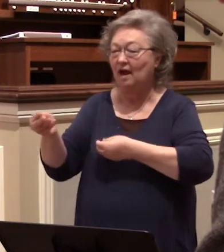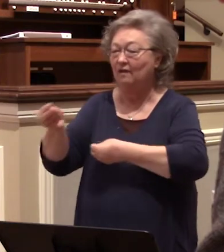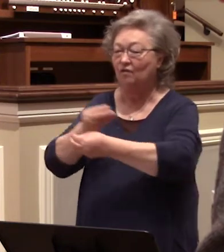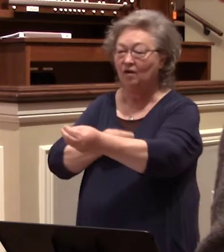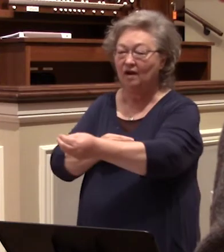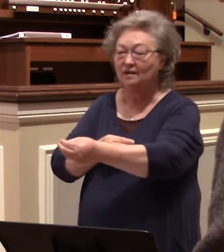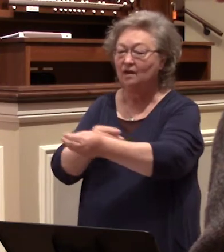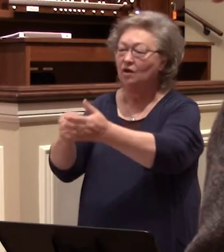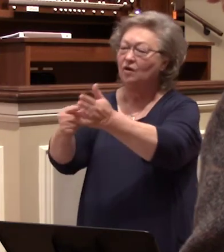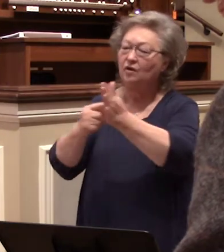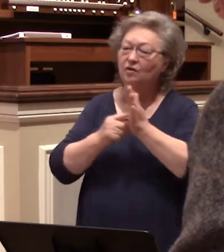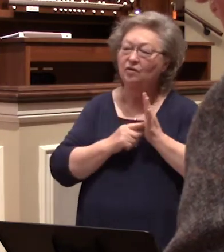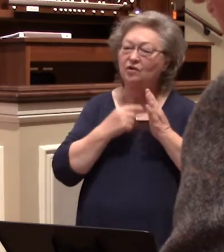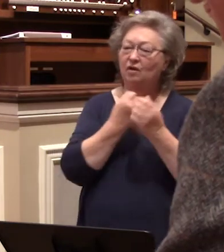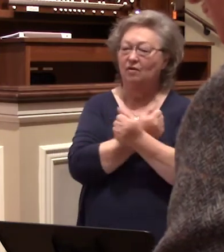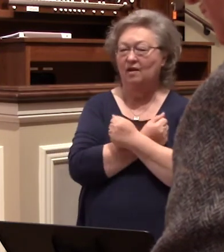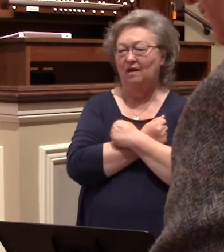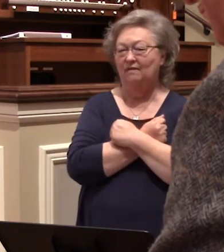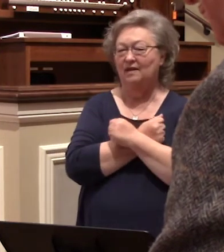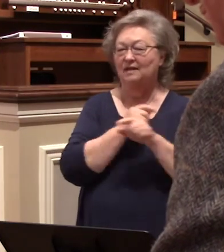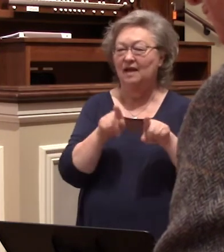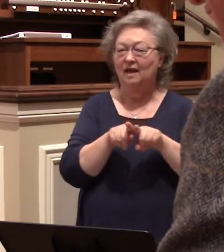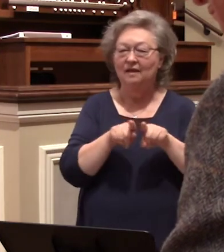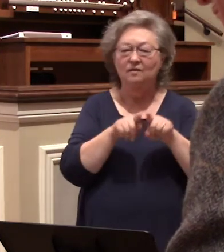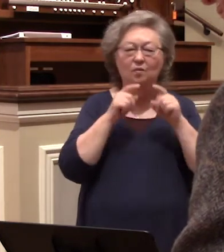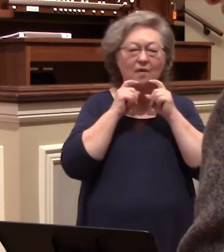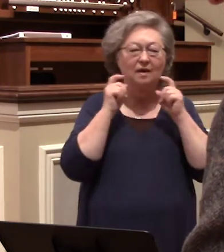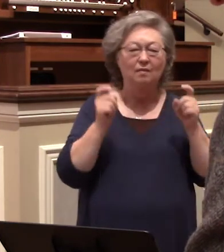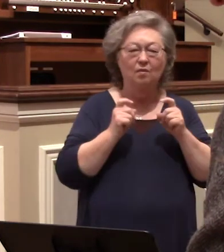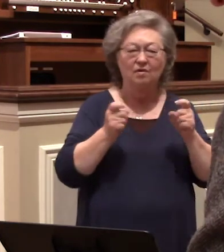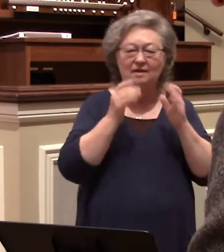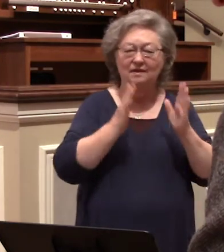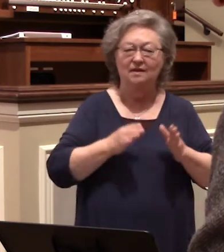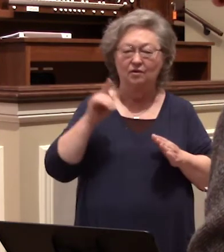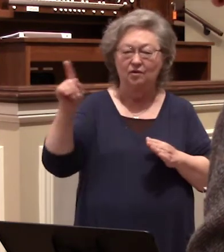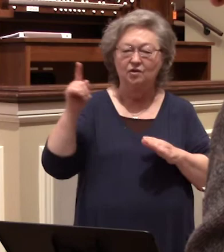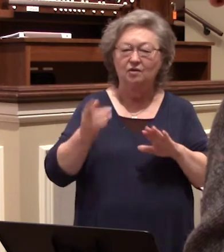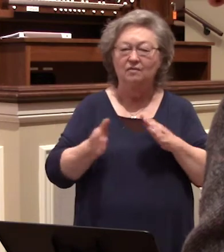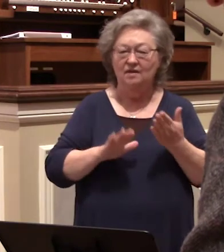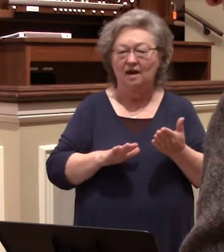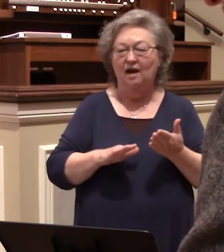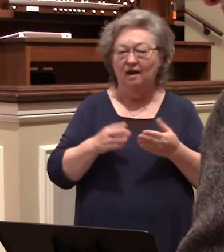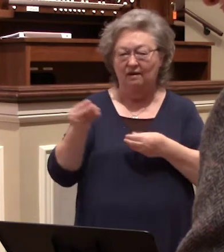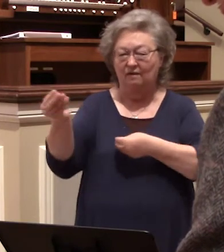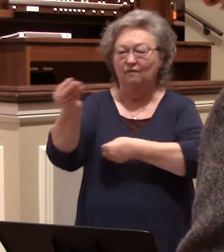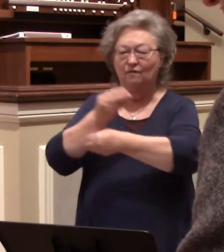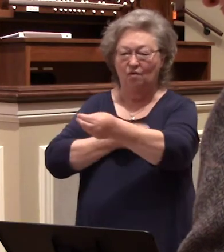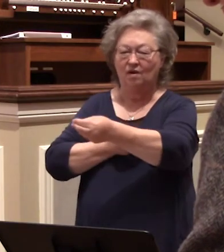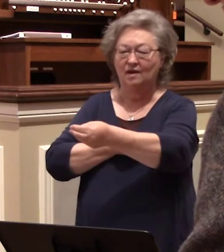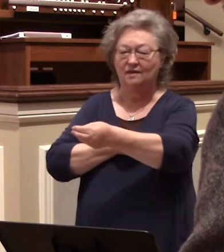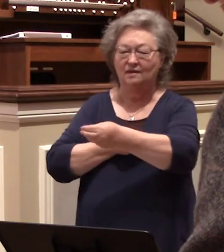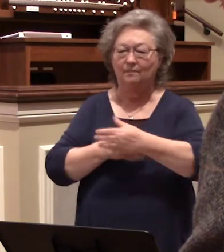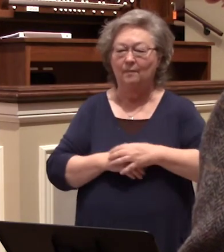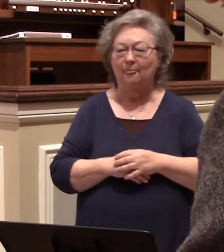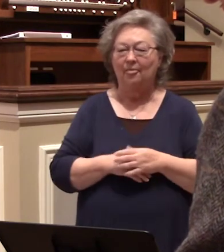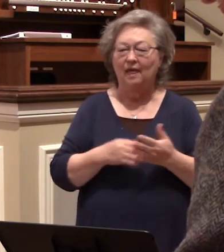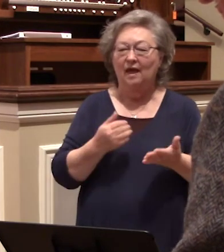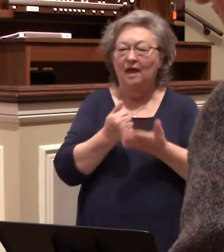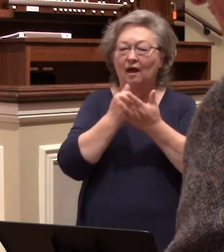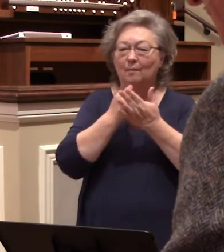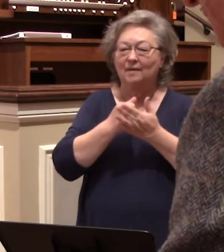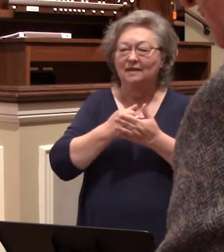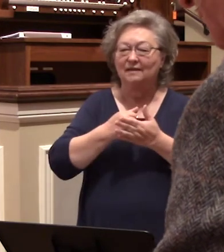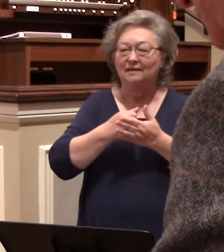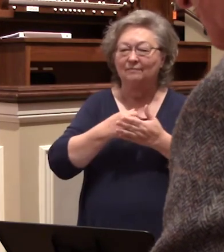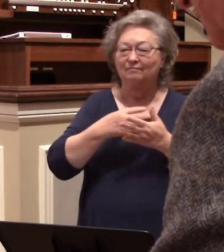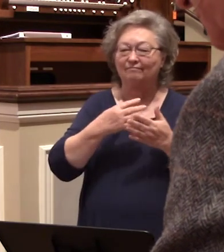love for us, Lord, and while we were yet sinners, you died for us. So Father, as we go out now, help us to go out to proclaim the true meaning